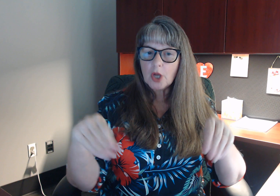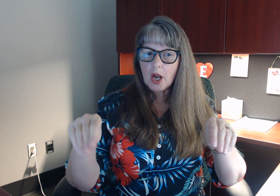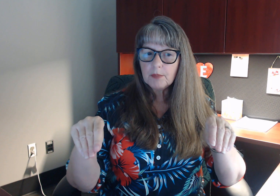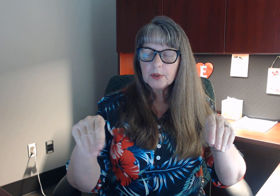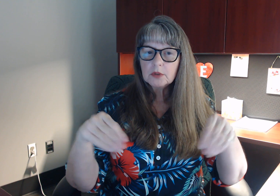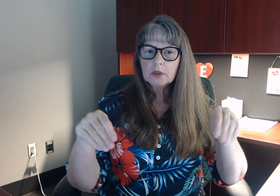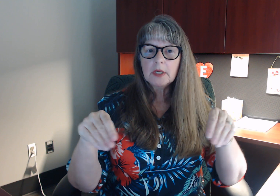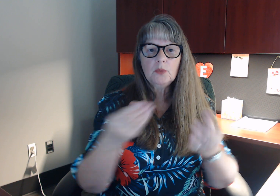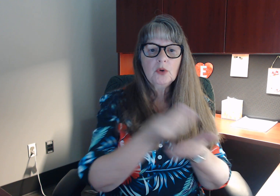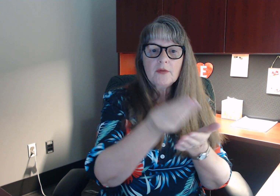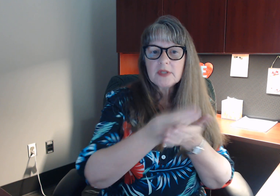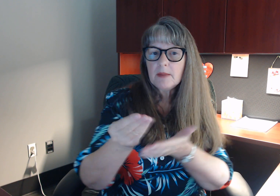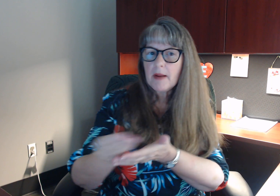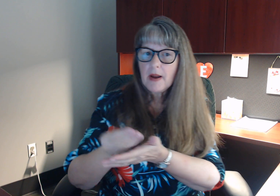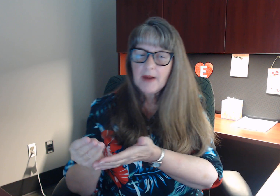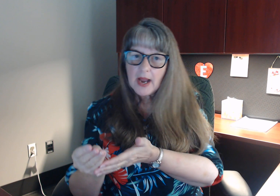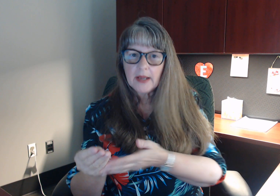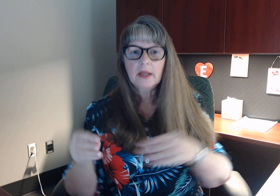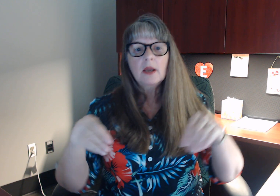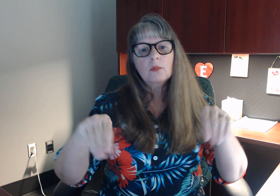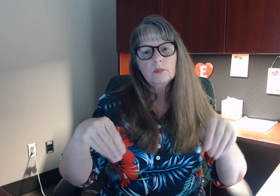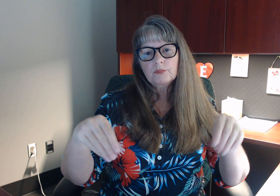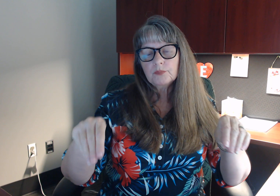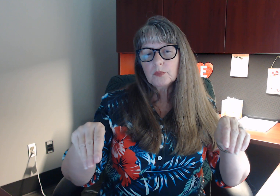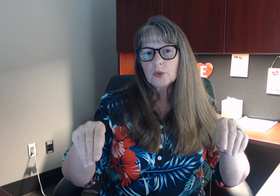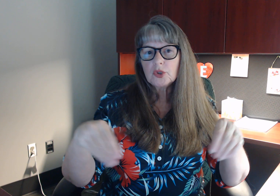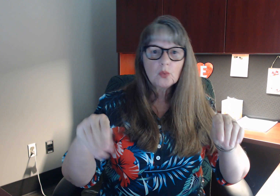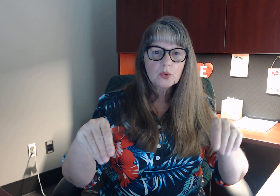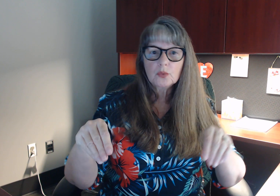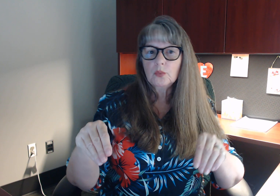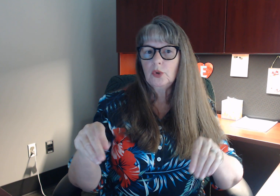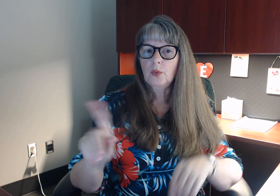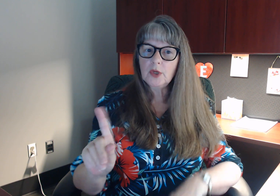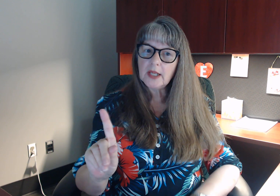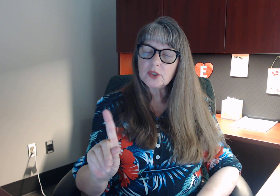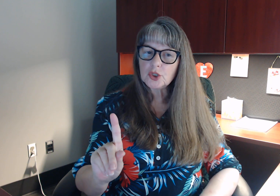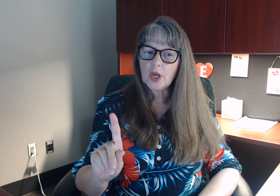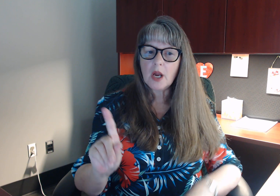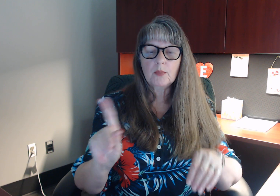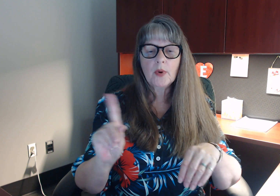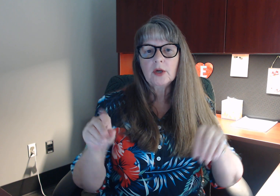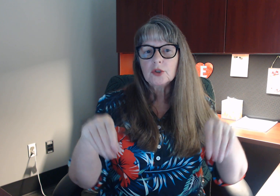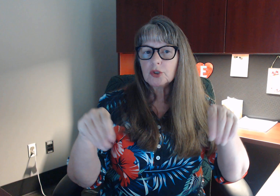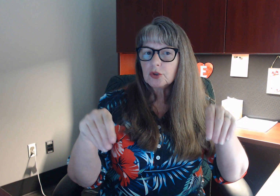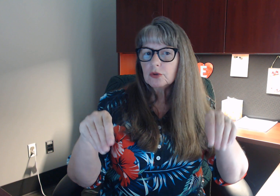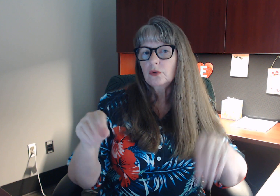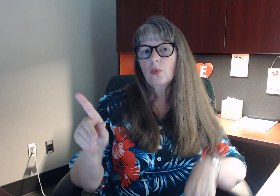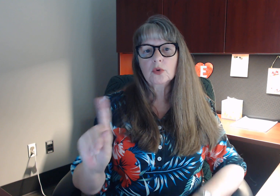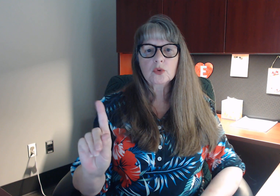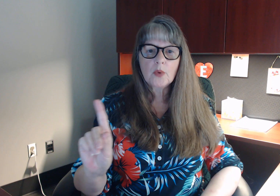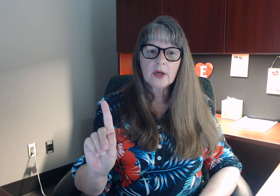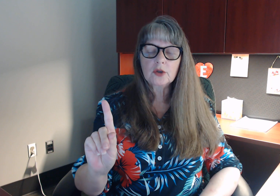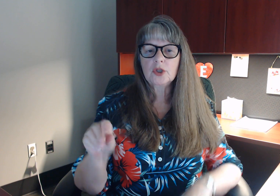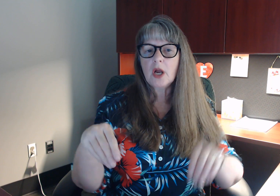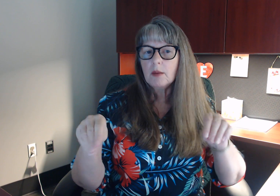shop. You don't have to say bye, bye, bye. Which stores, where do you like to shop? Where? Stores, where? Shop,